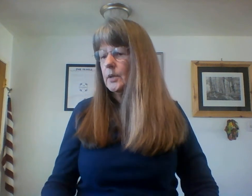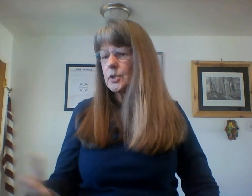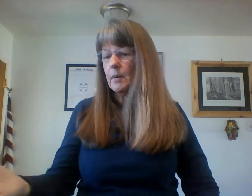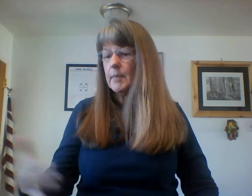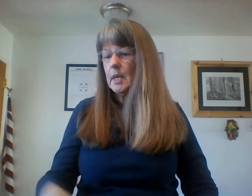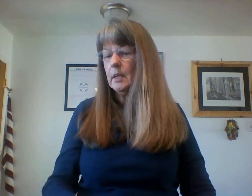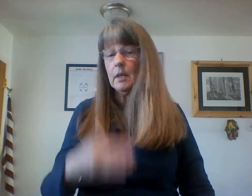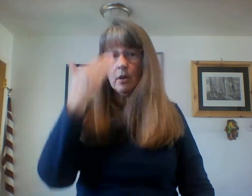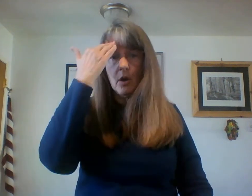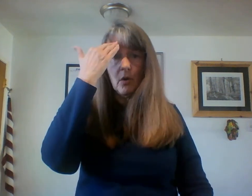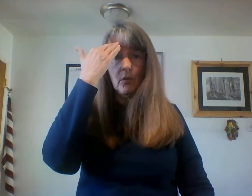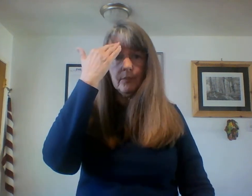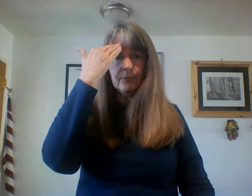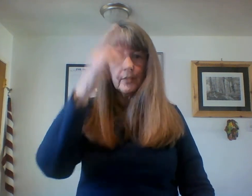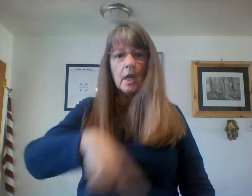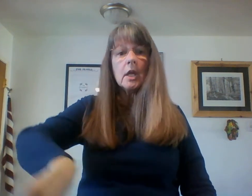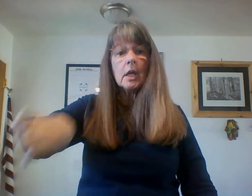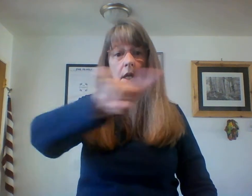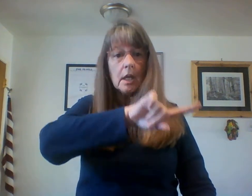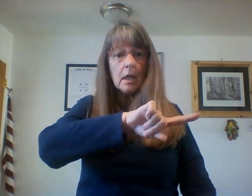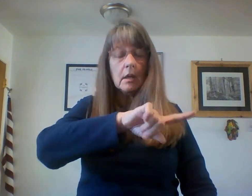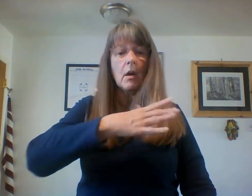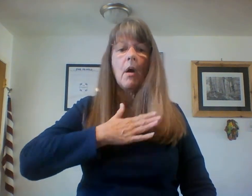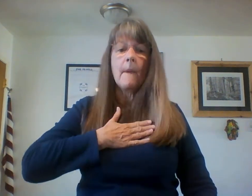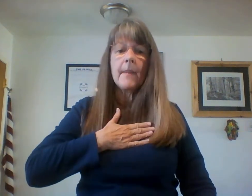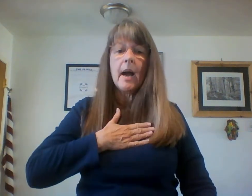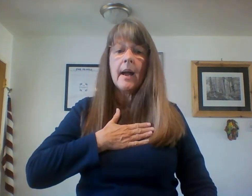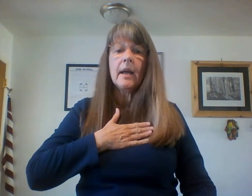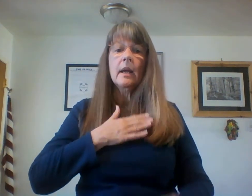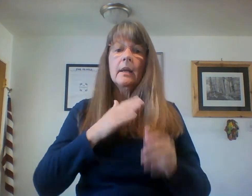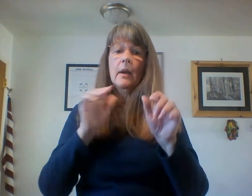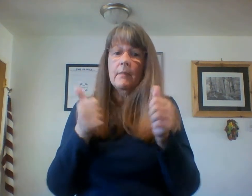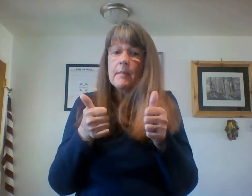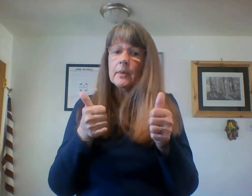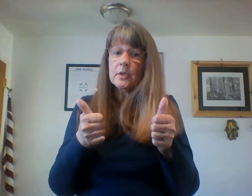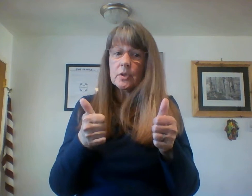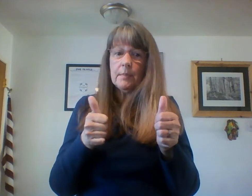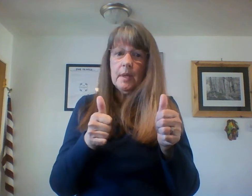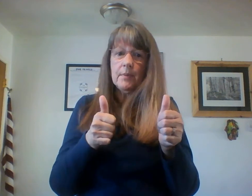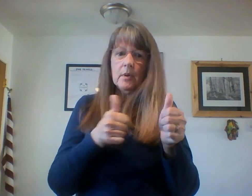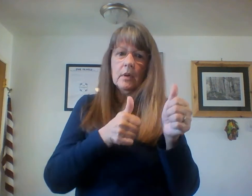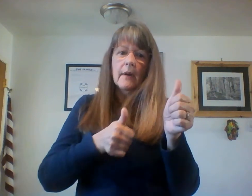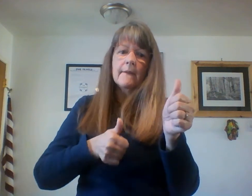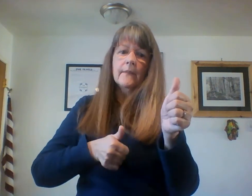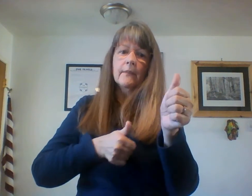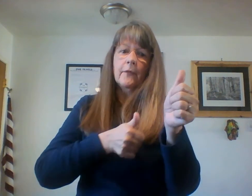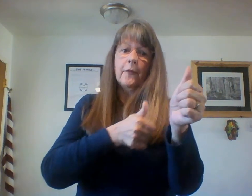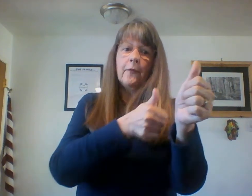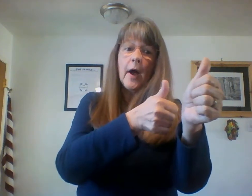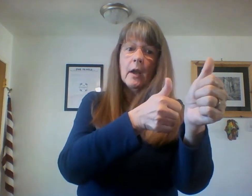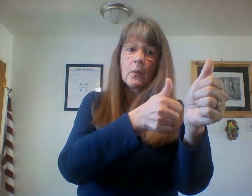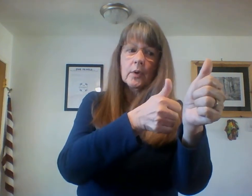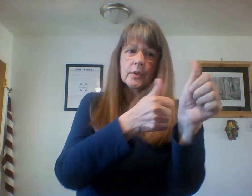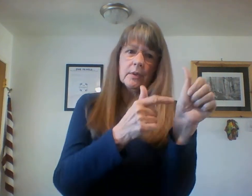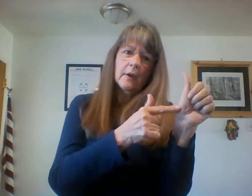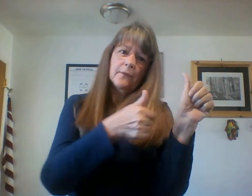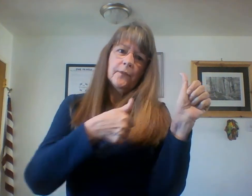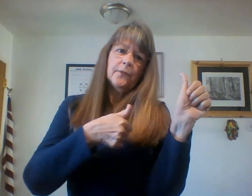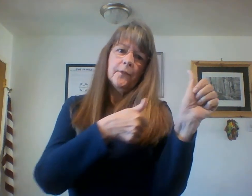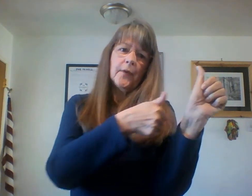Shall men know ye are my, now remember, these are the people, followers. It